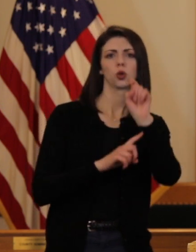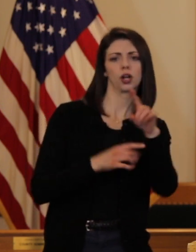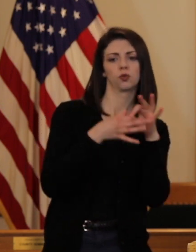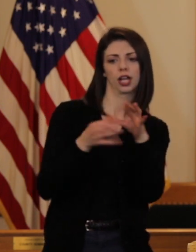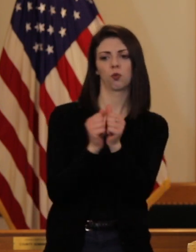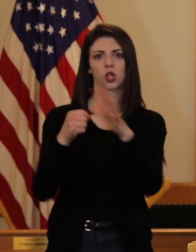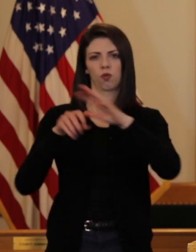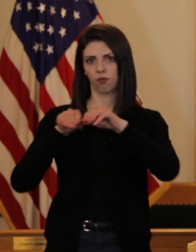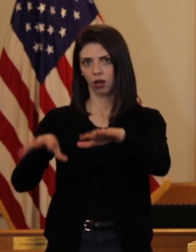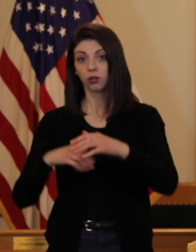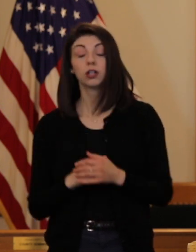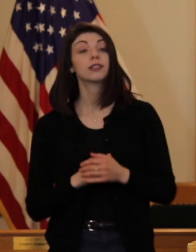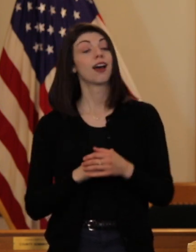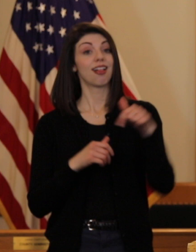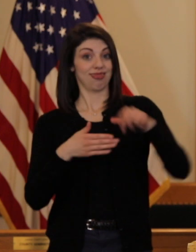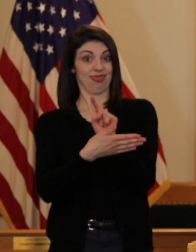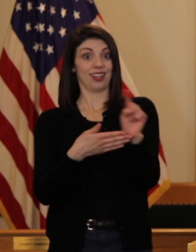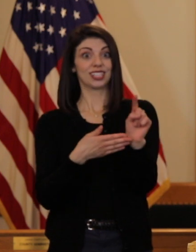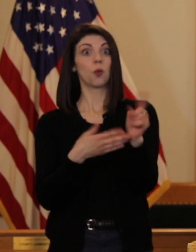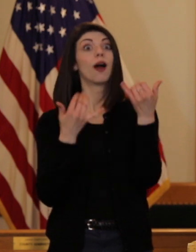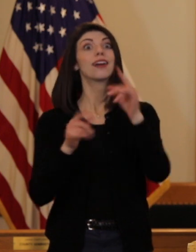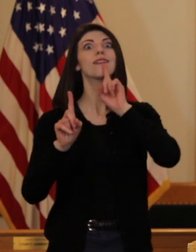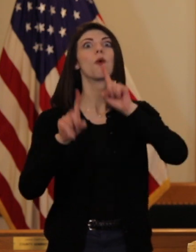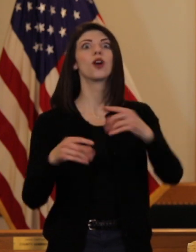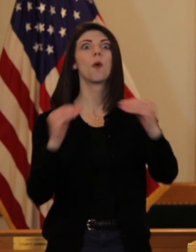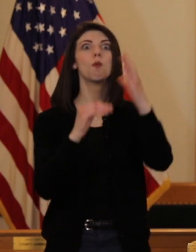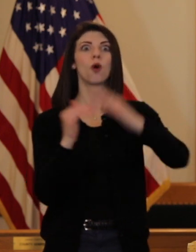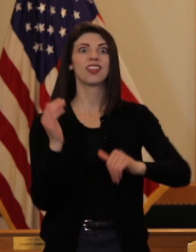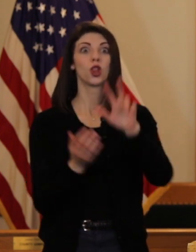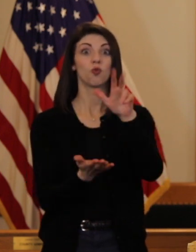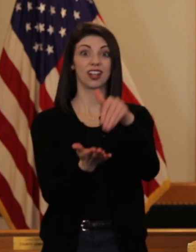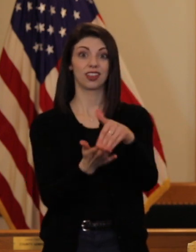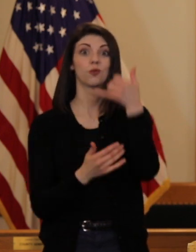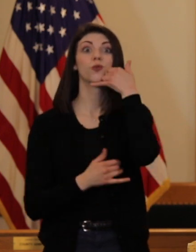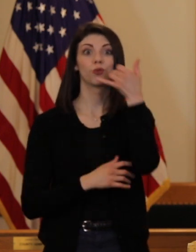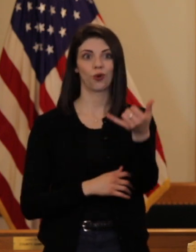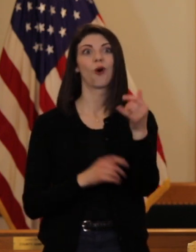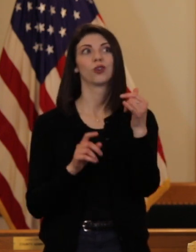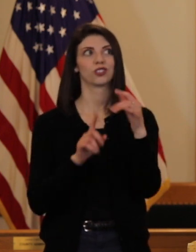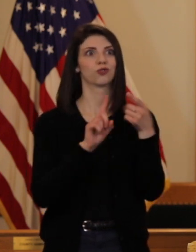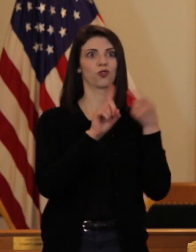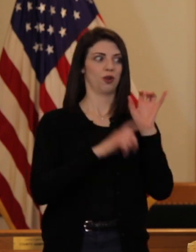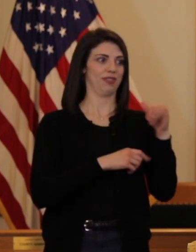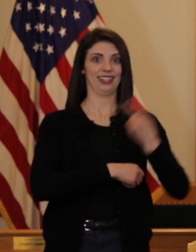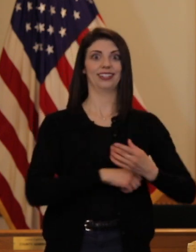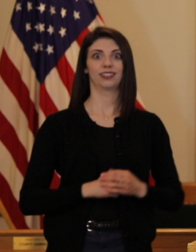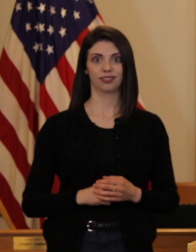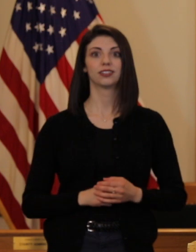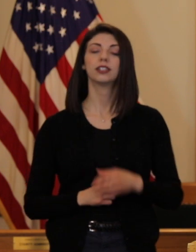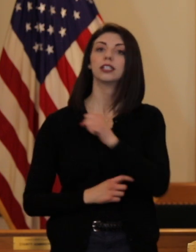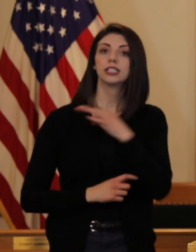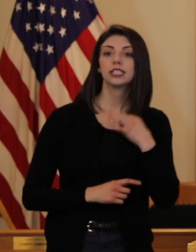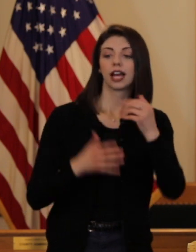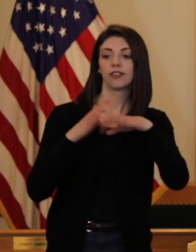hit a milestone this week because we've now answered more than 3,000 calls since we started. Staff from within the Health